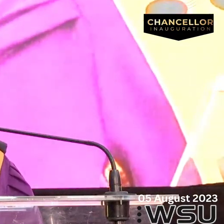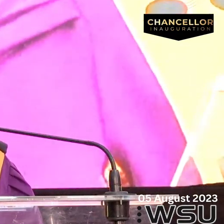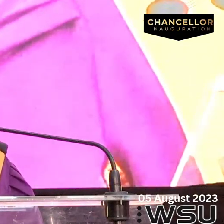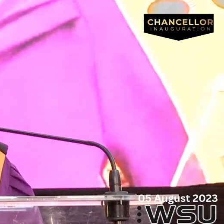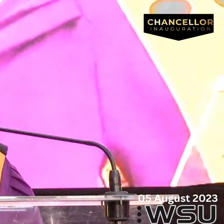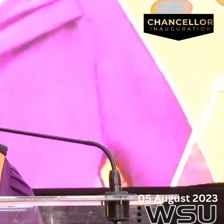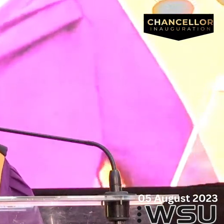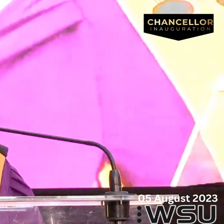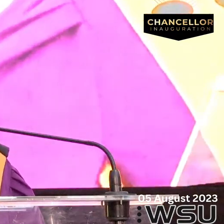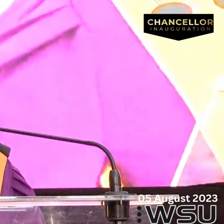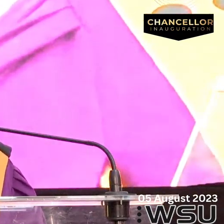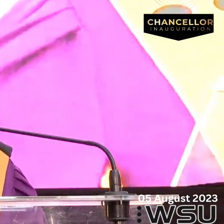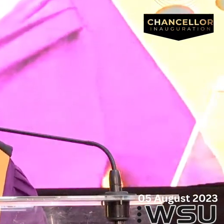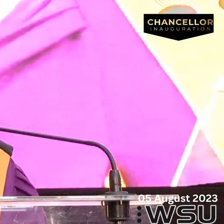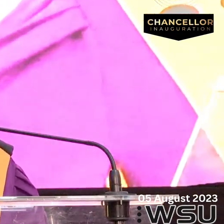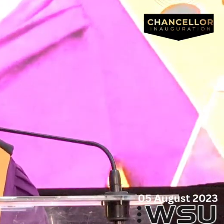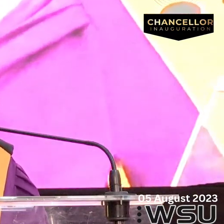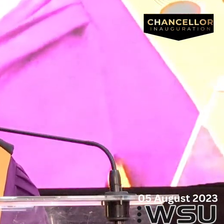junior lecturer.